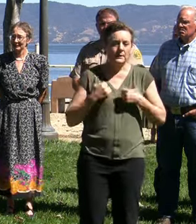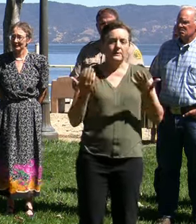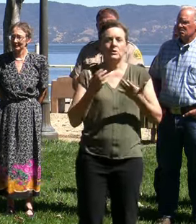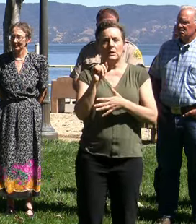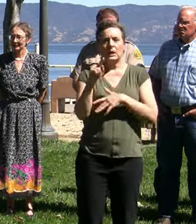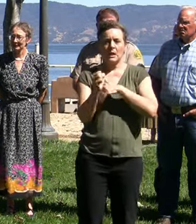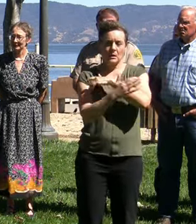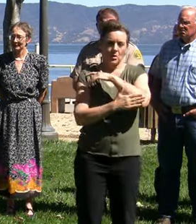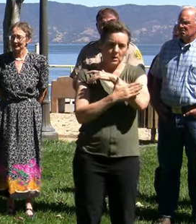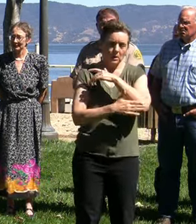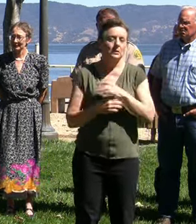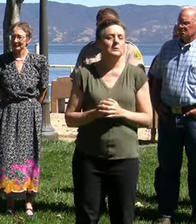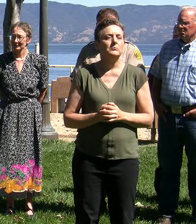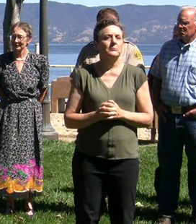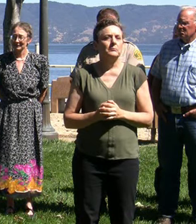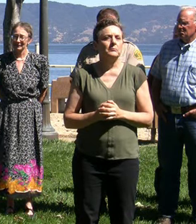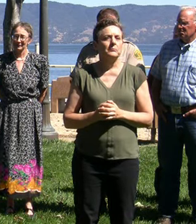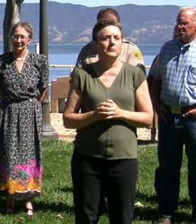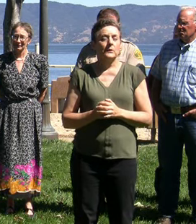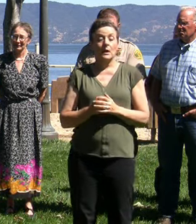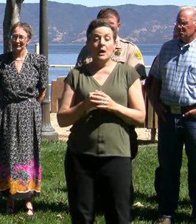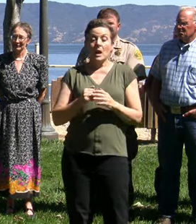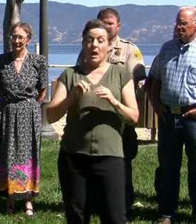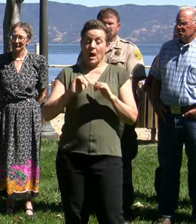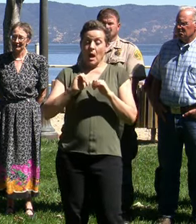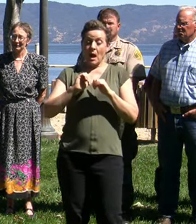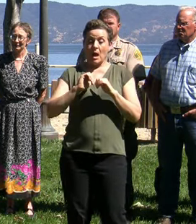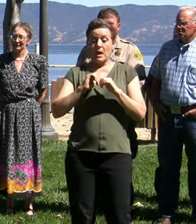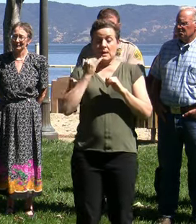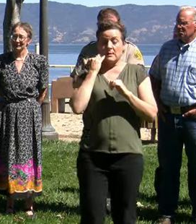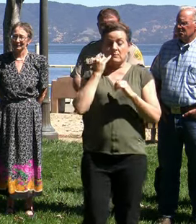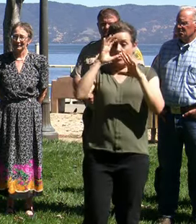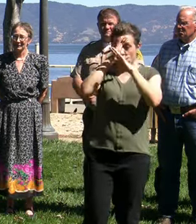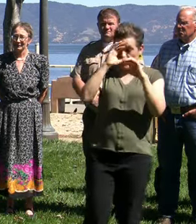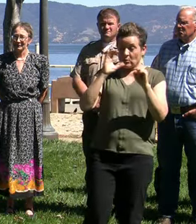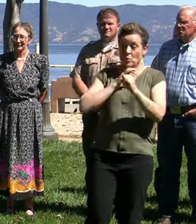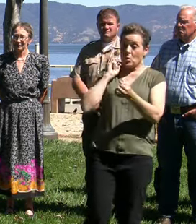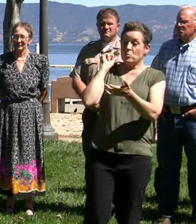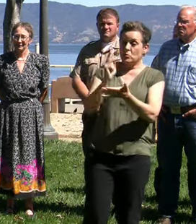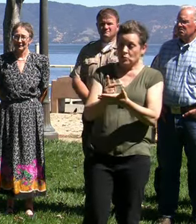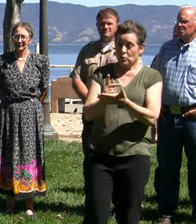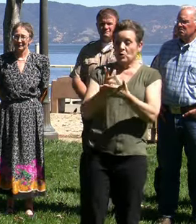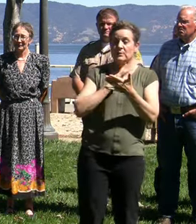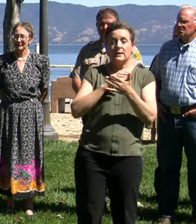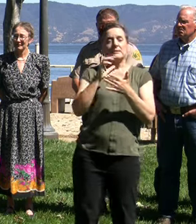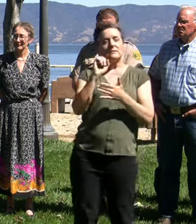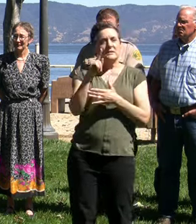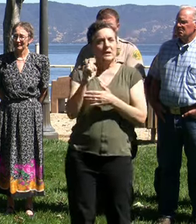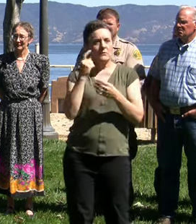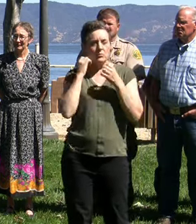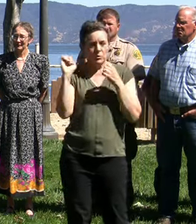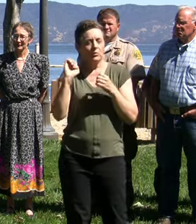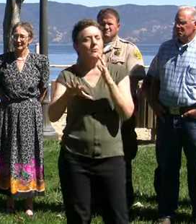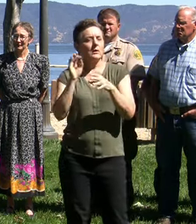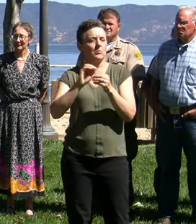County. We expect to learn more about the state of the presidential declaration in the coming days. Cal OES continues to express